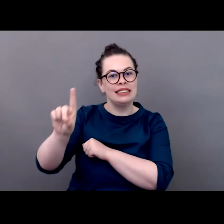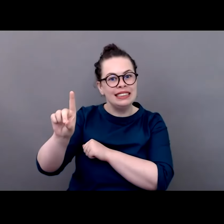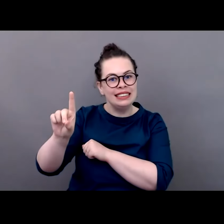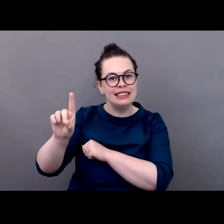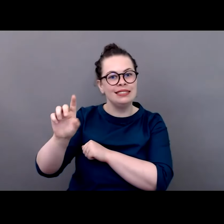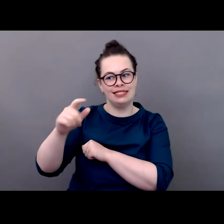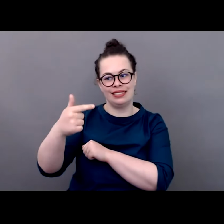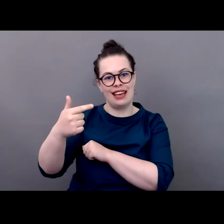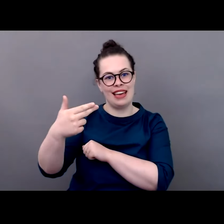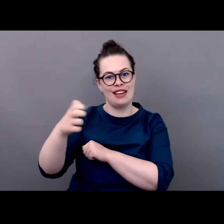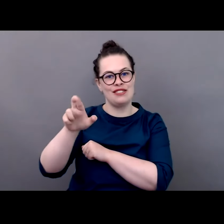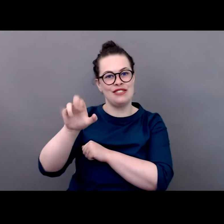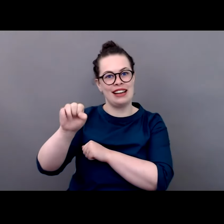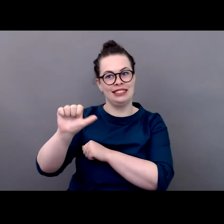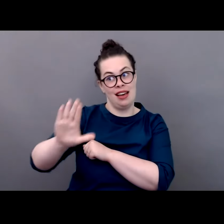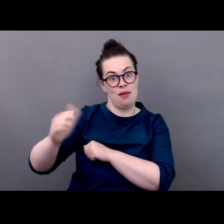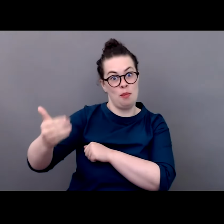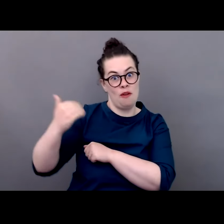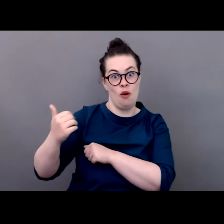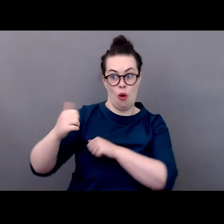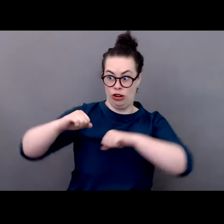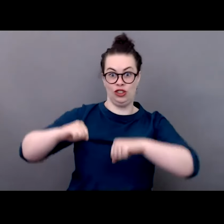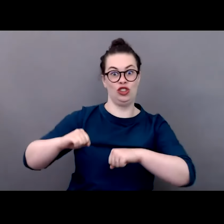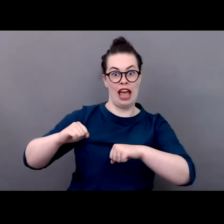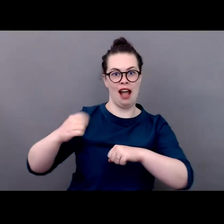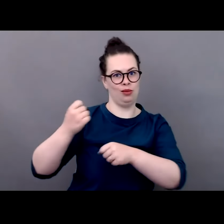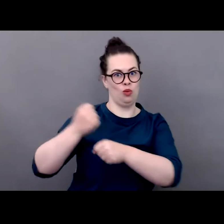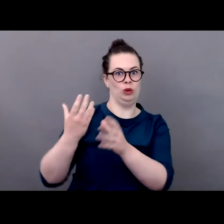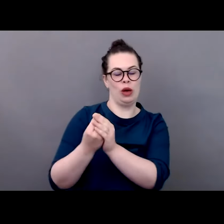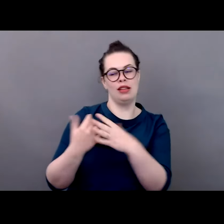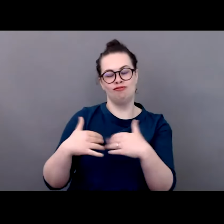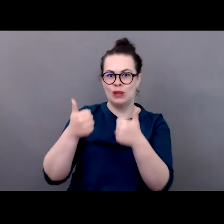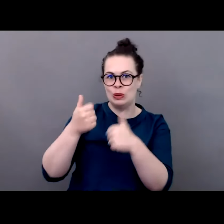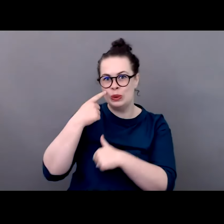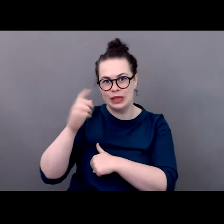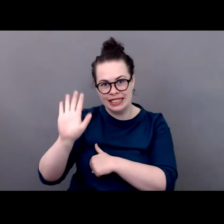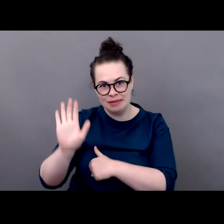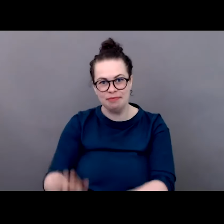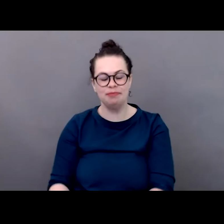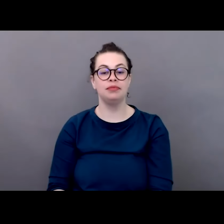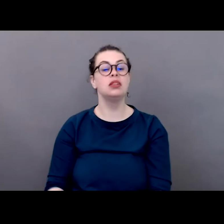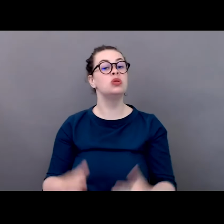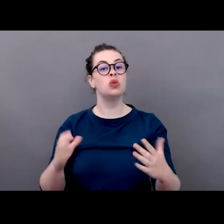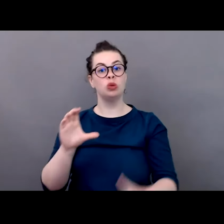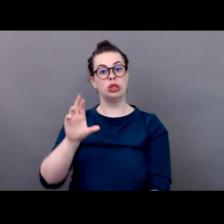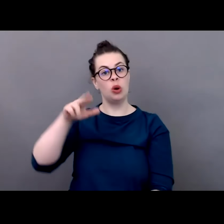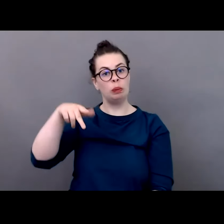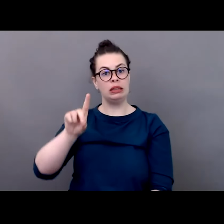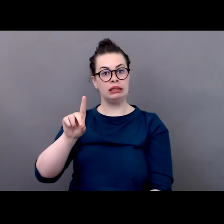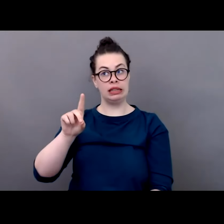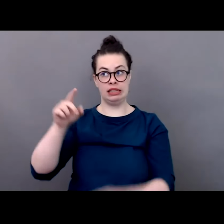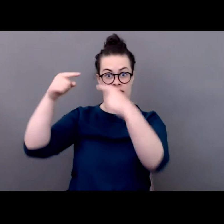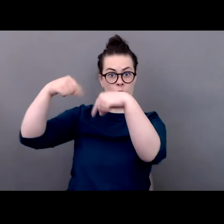Degener. Let me share with you about how the committee takes on board the shadow reports